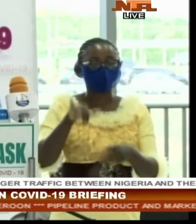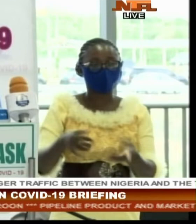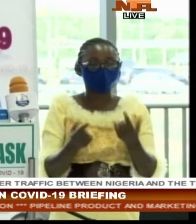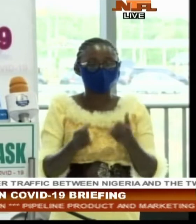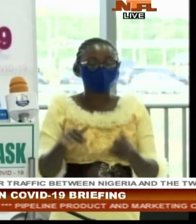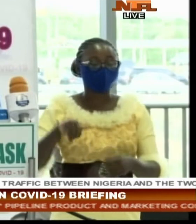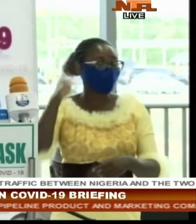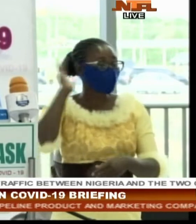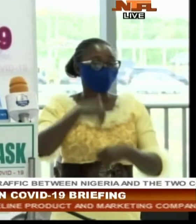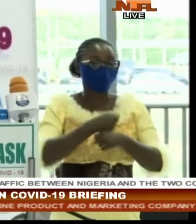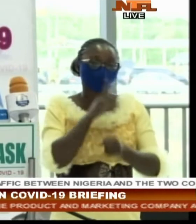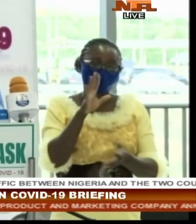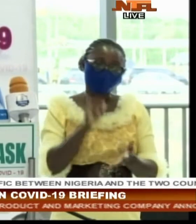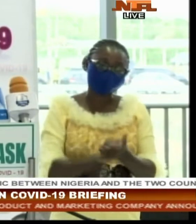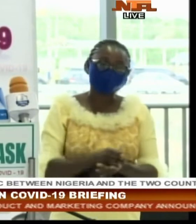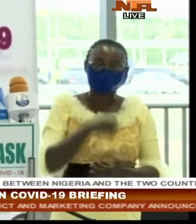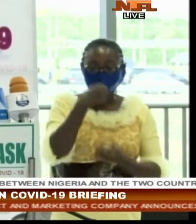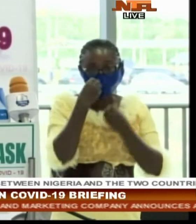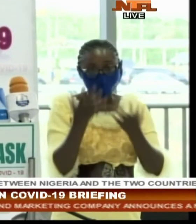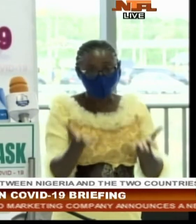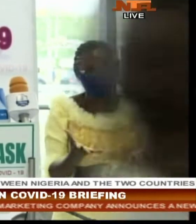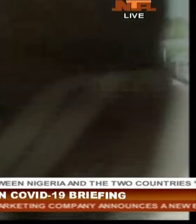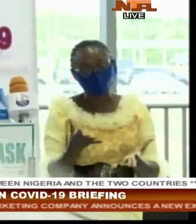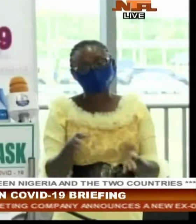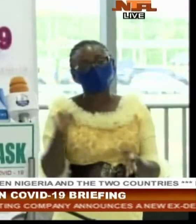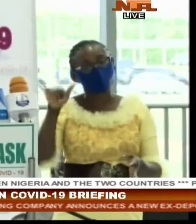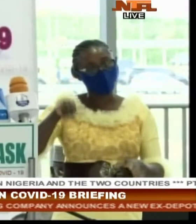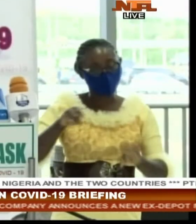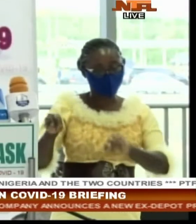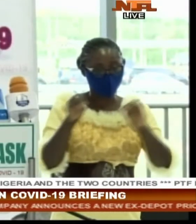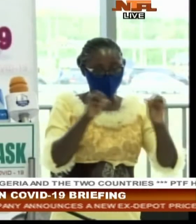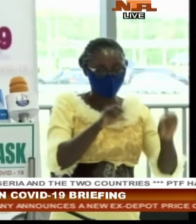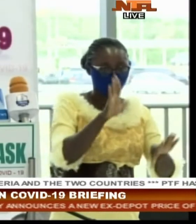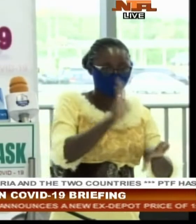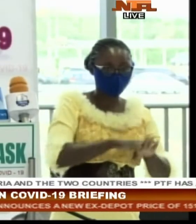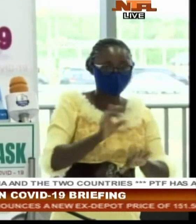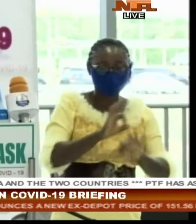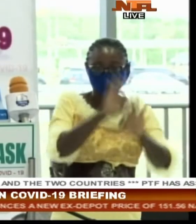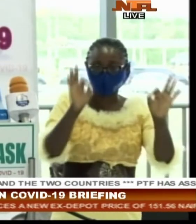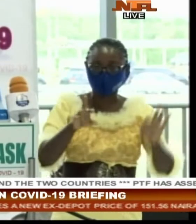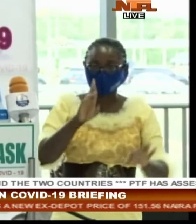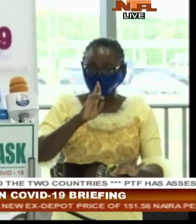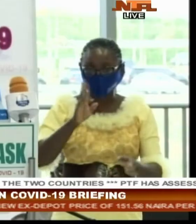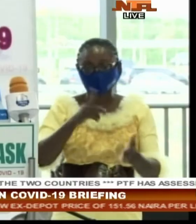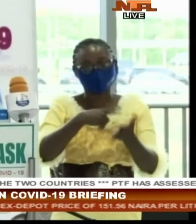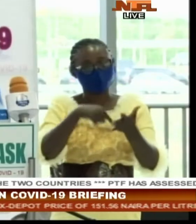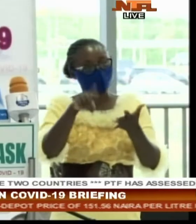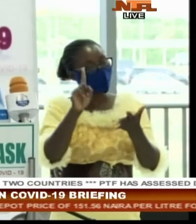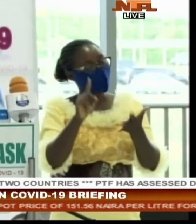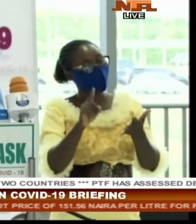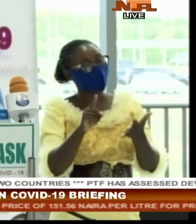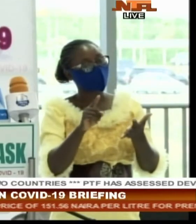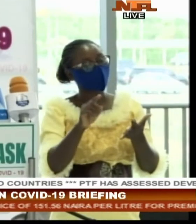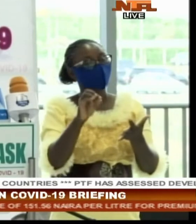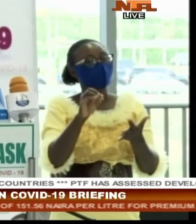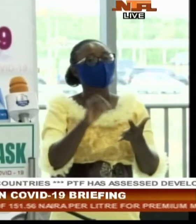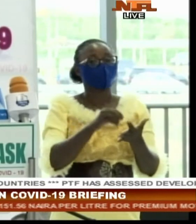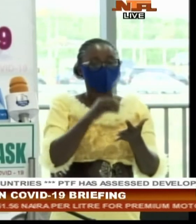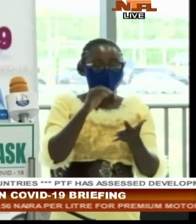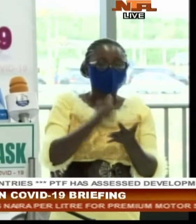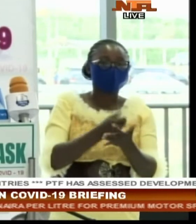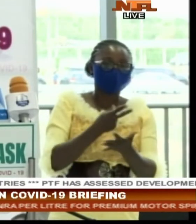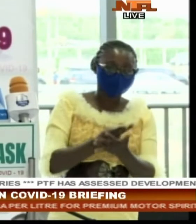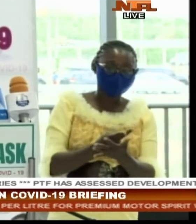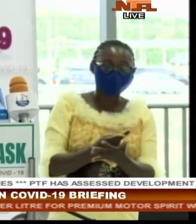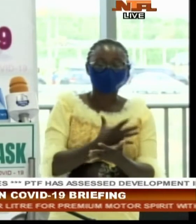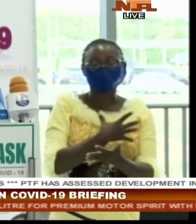information, contact details provided on the form are correct, are verifiable,